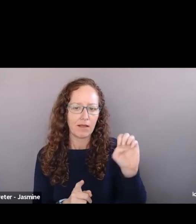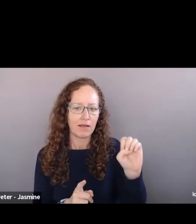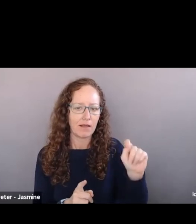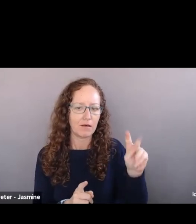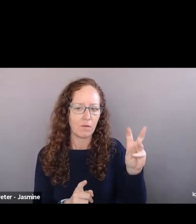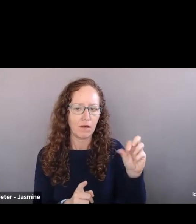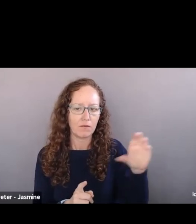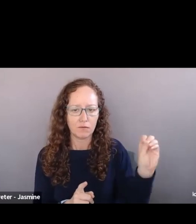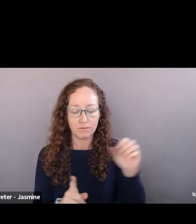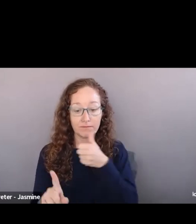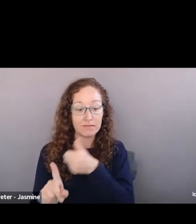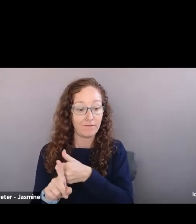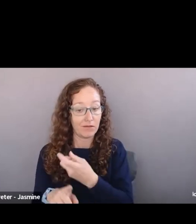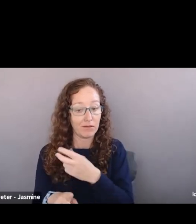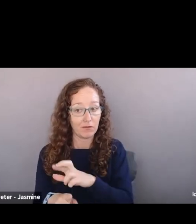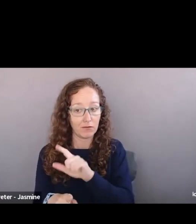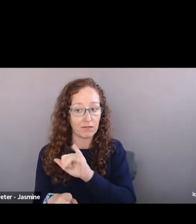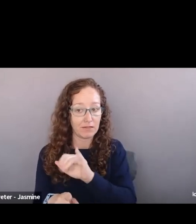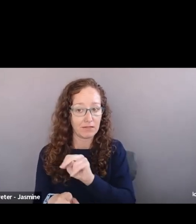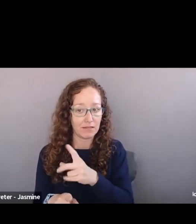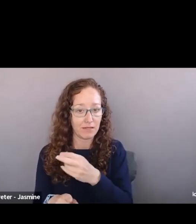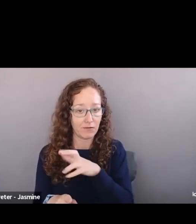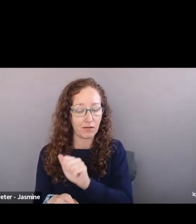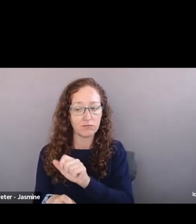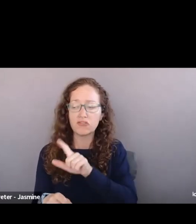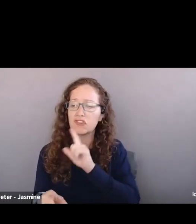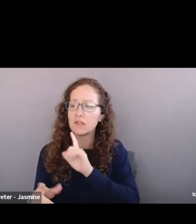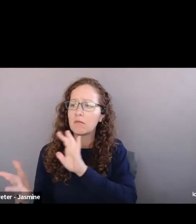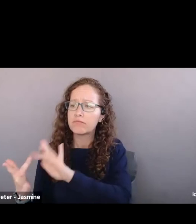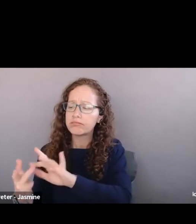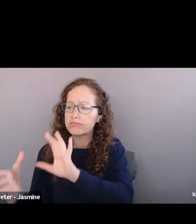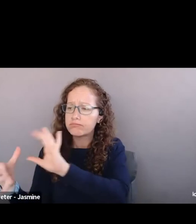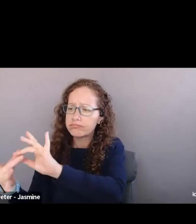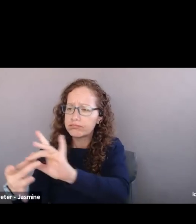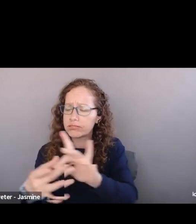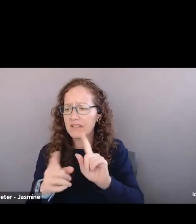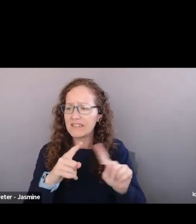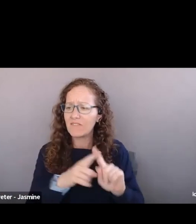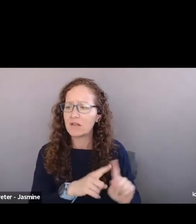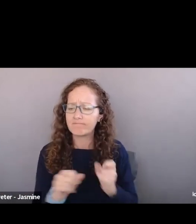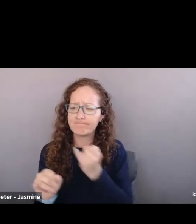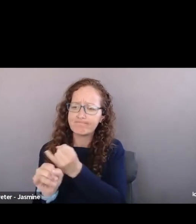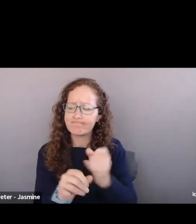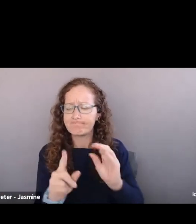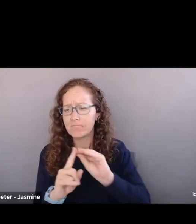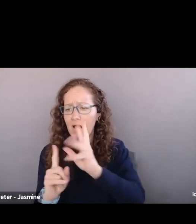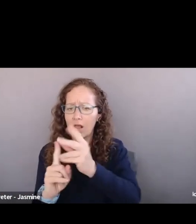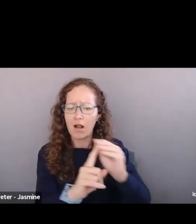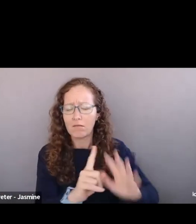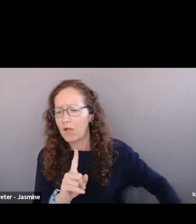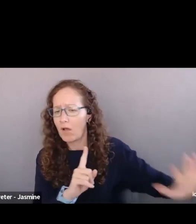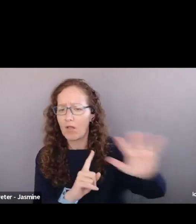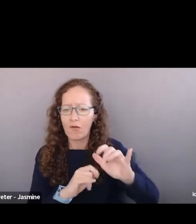Indira has worked with cultural institutions across the country and the world to launch multi-platform content